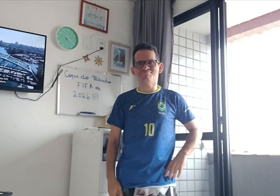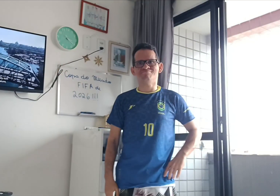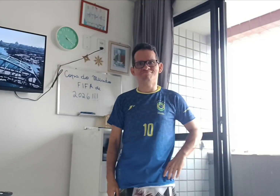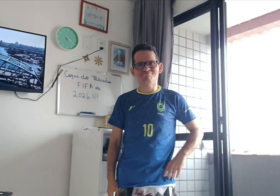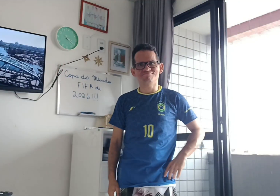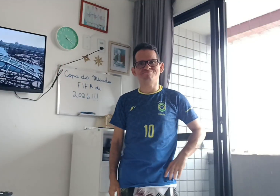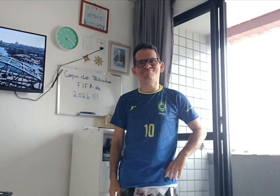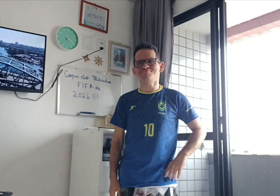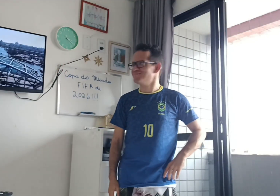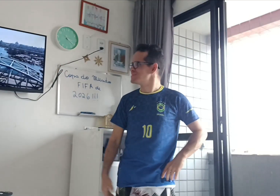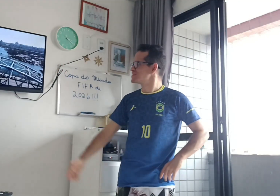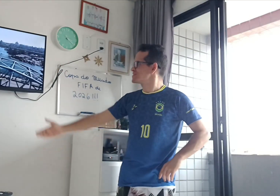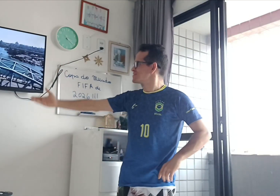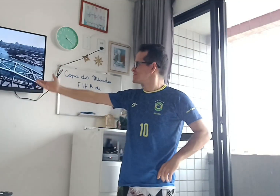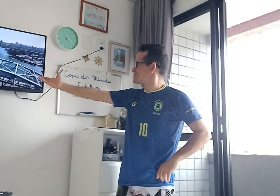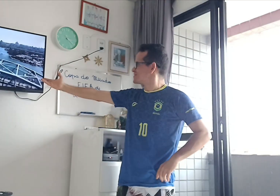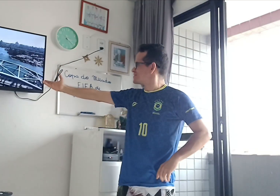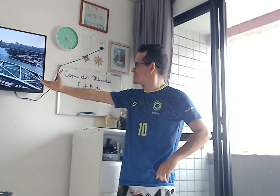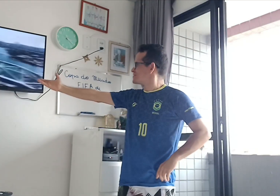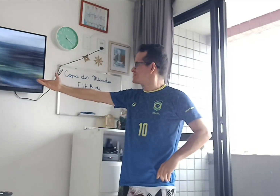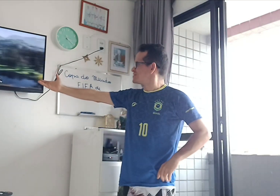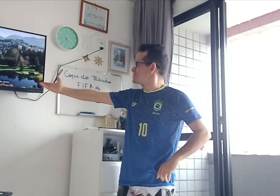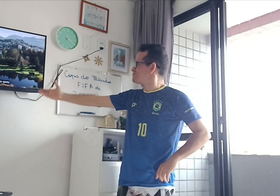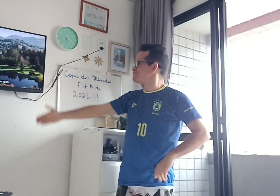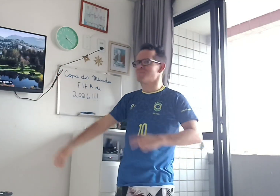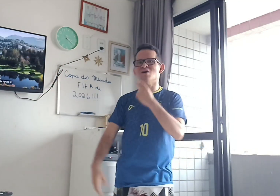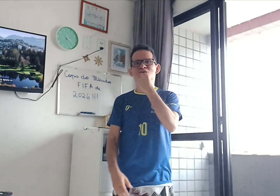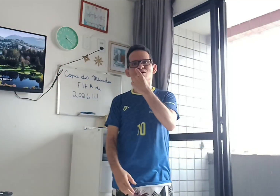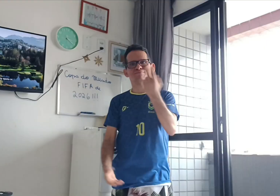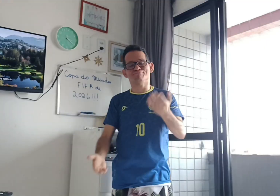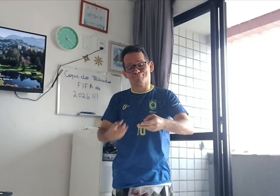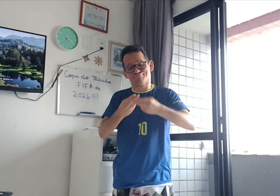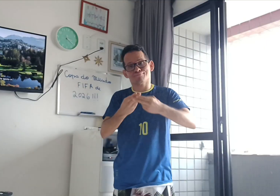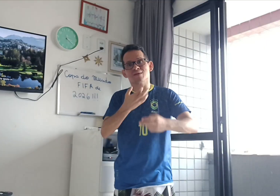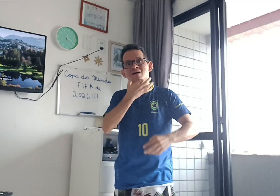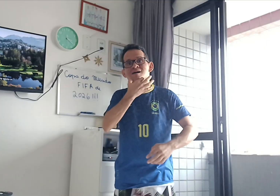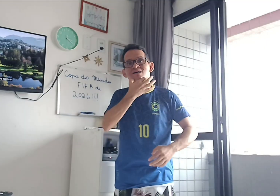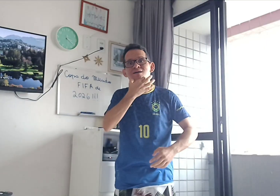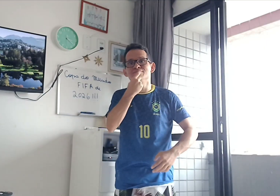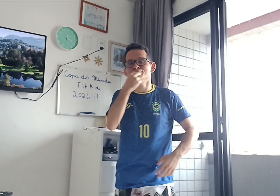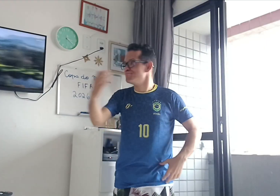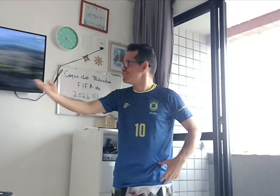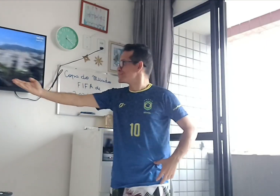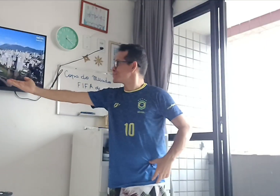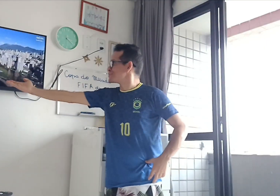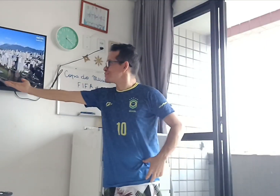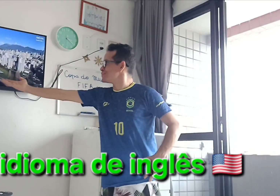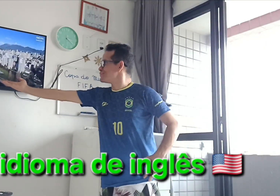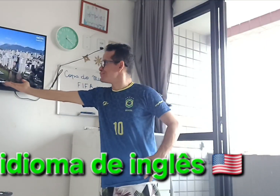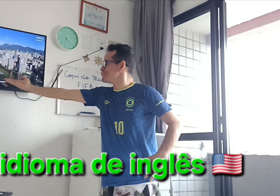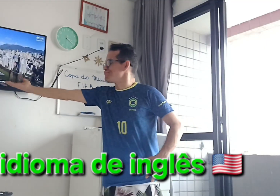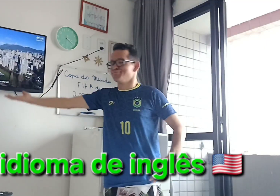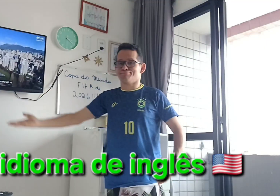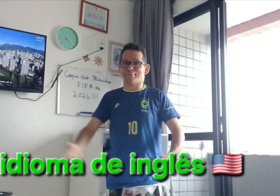sits between the Pacific and the mountains. So from many spots in the city, you can see water, skyscrapers, and snow-capped peaks all at